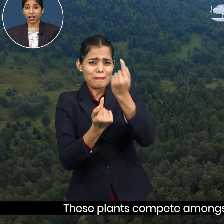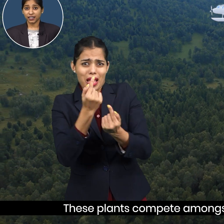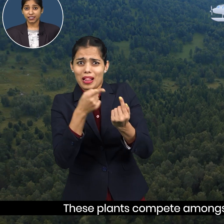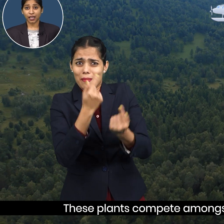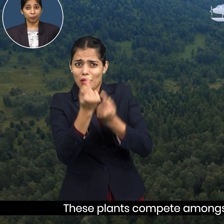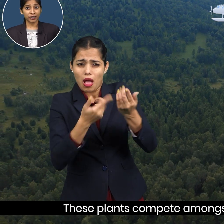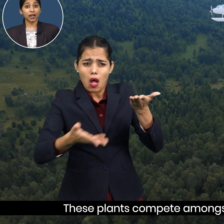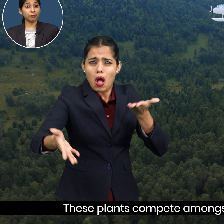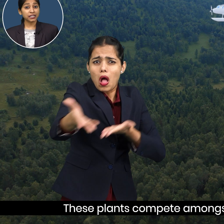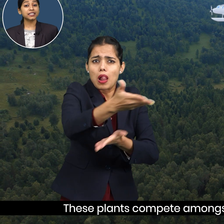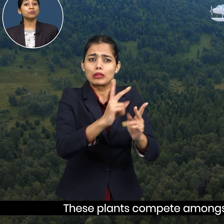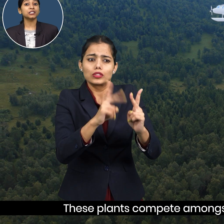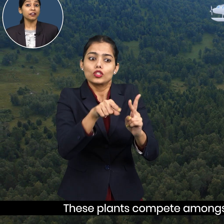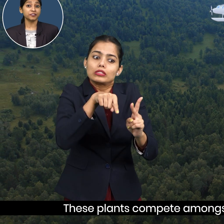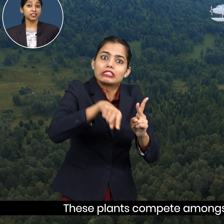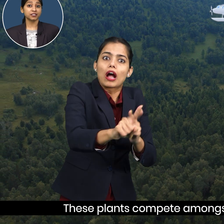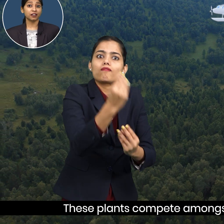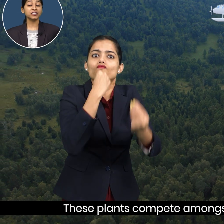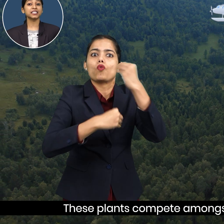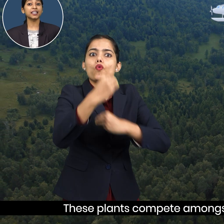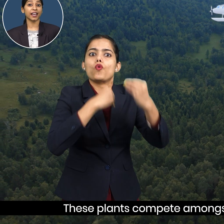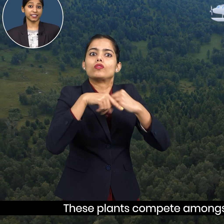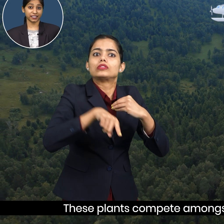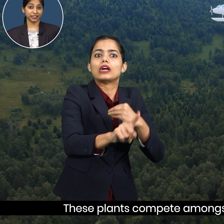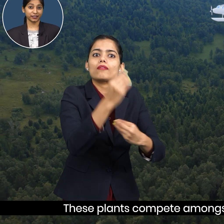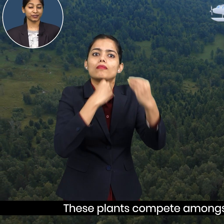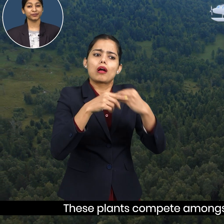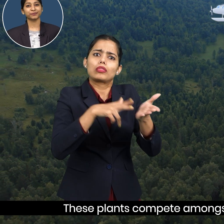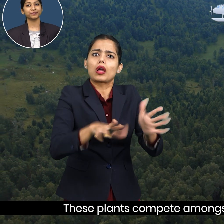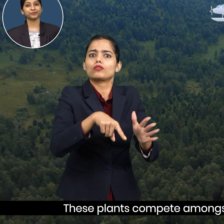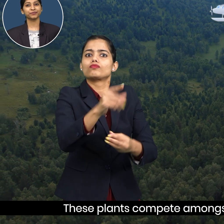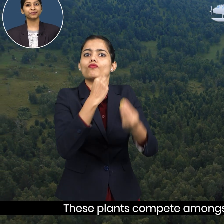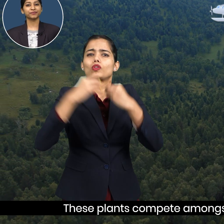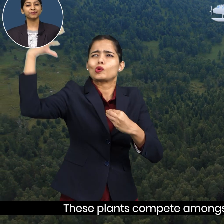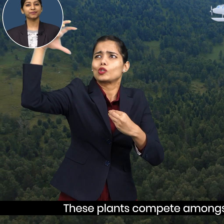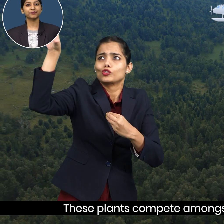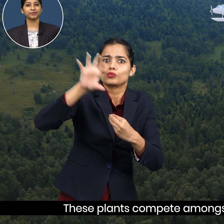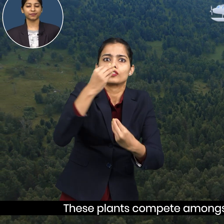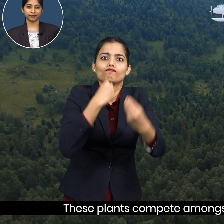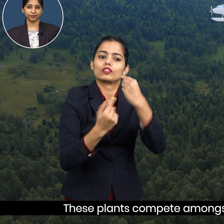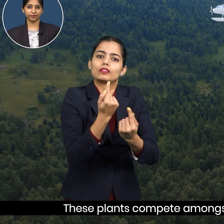These plants compete amongst themselves for sunlight.